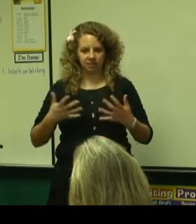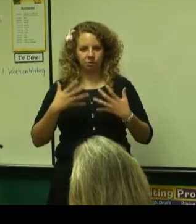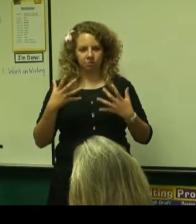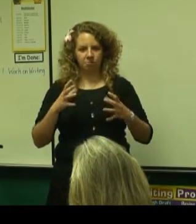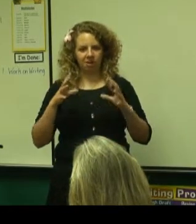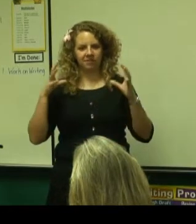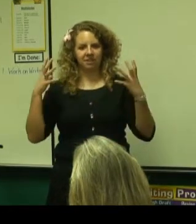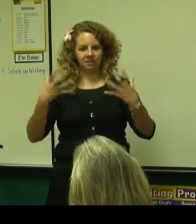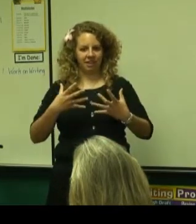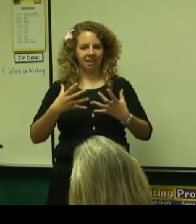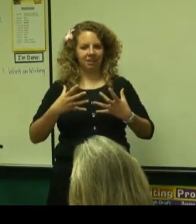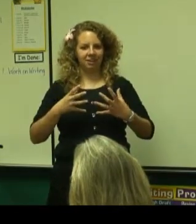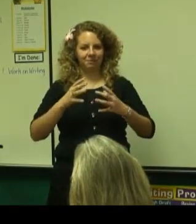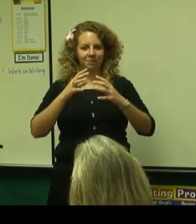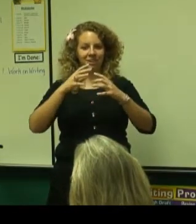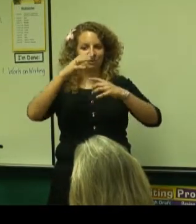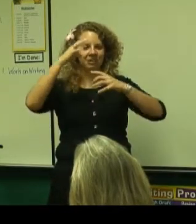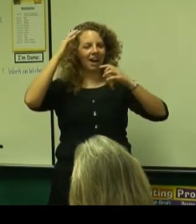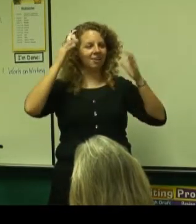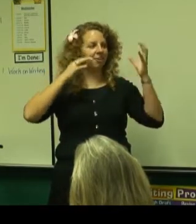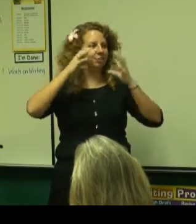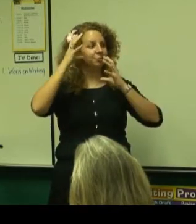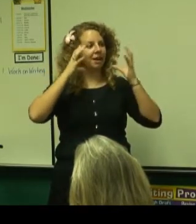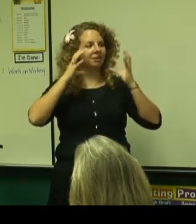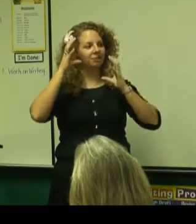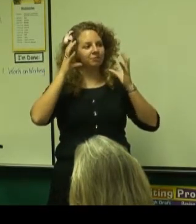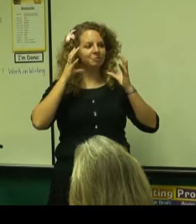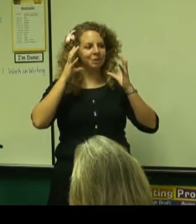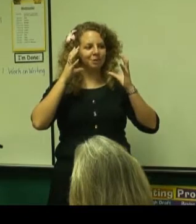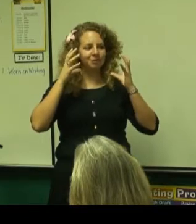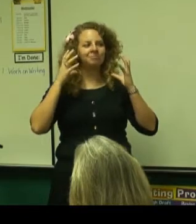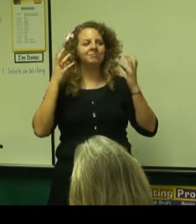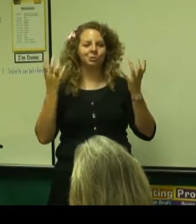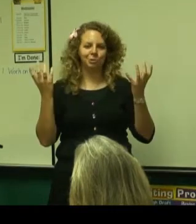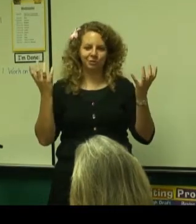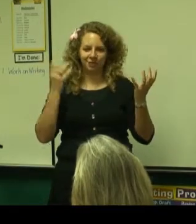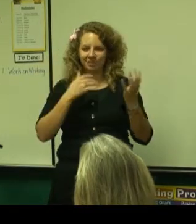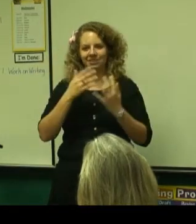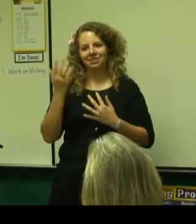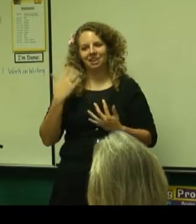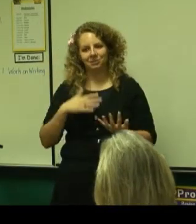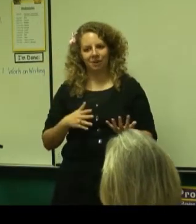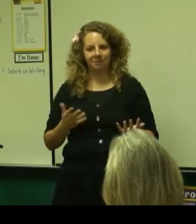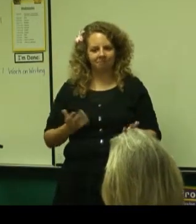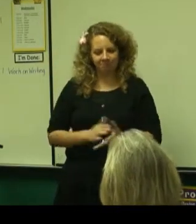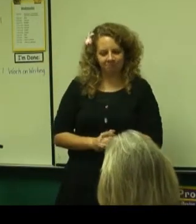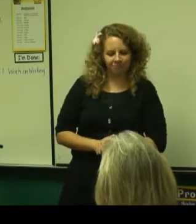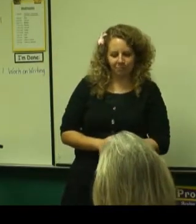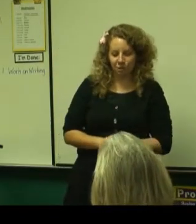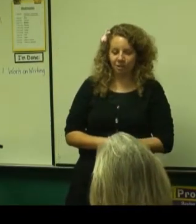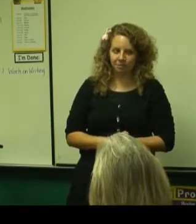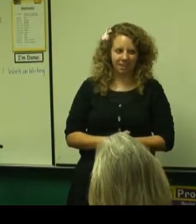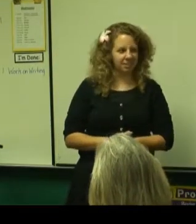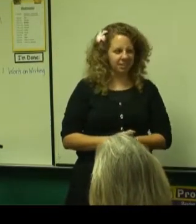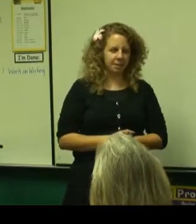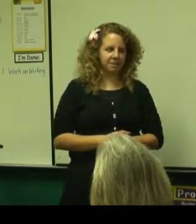the important part of it, is like, because you can add all the grammatical information to your face, and that's why you don't end up saying it. Does that make